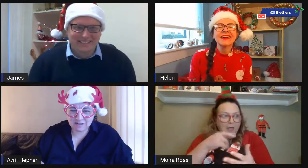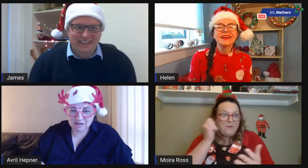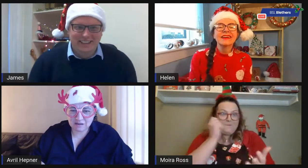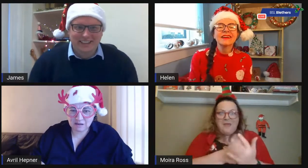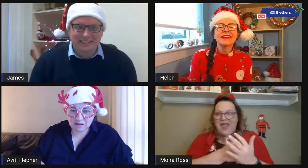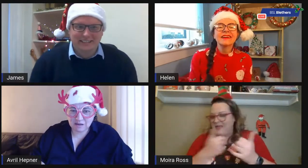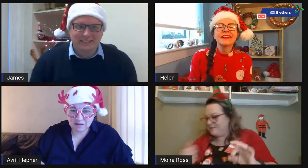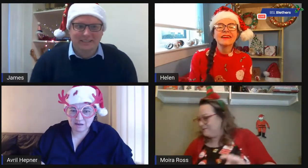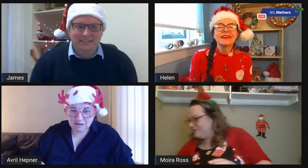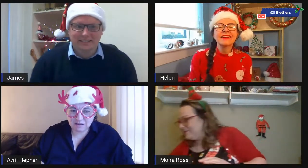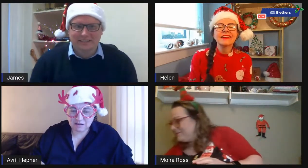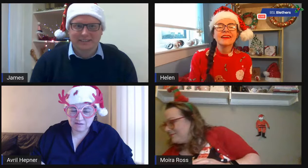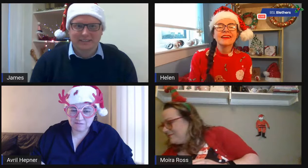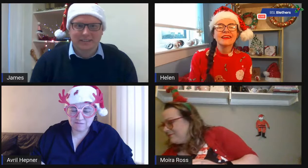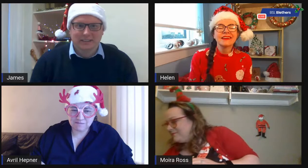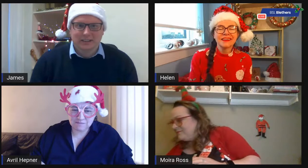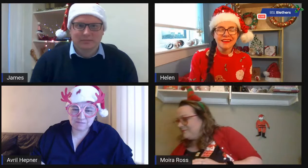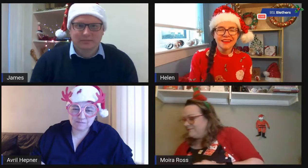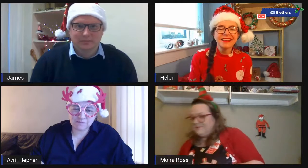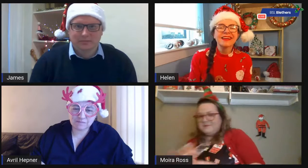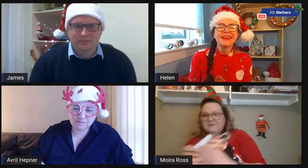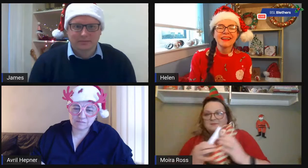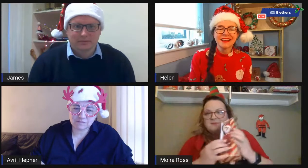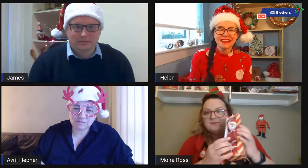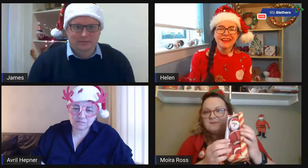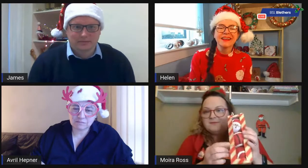absolutely loves these things. So I thought I really had to buy this.